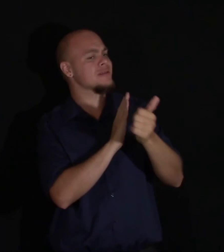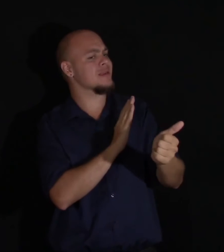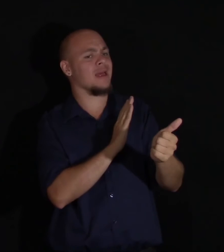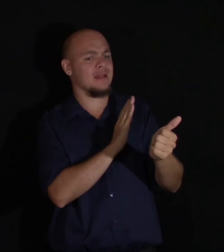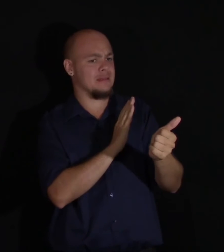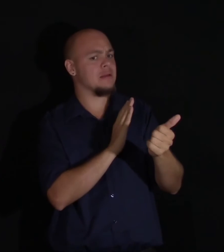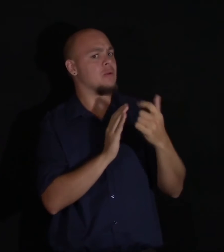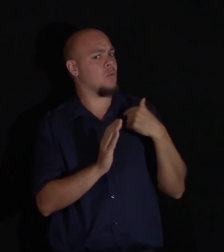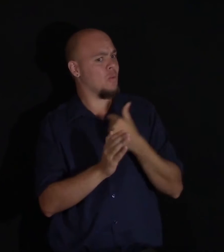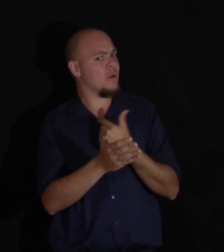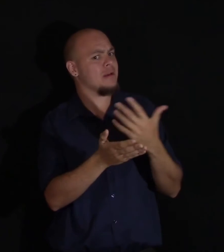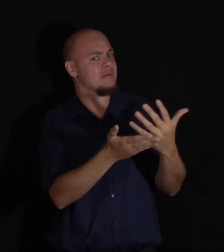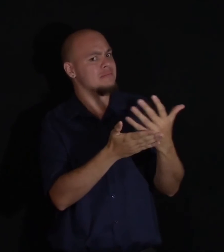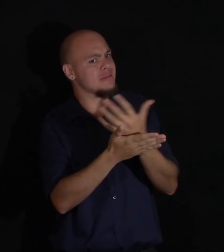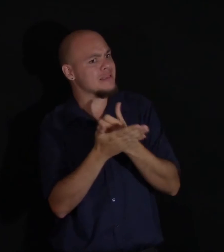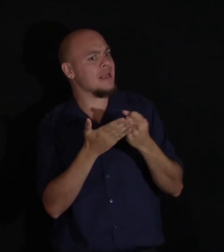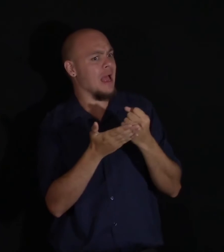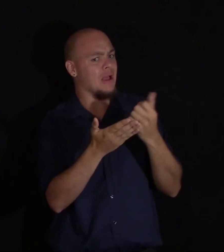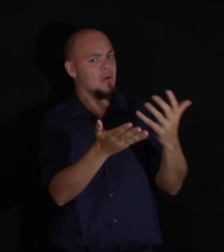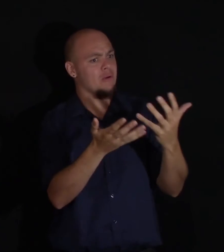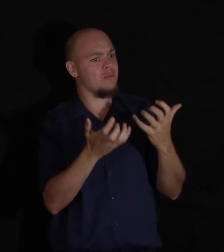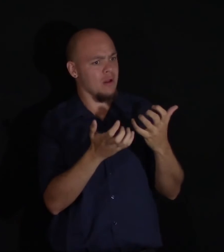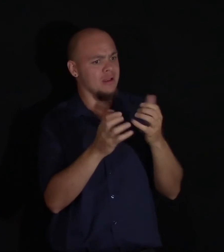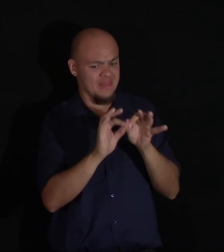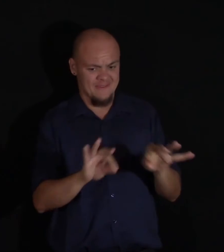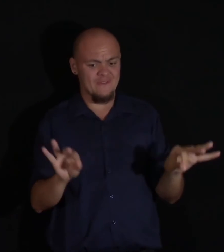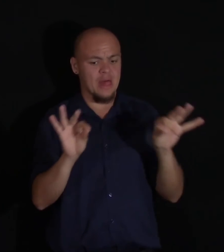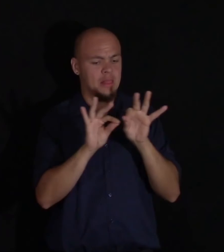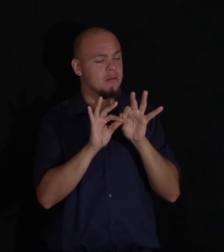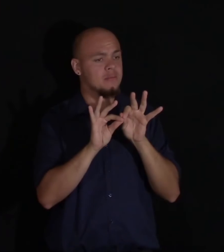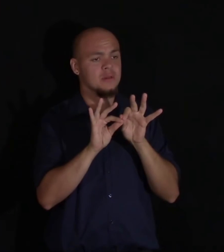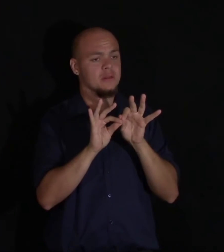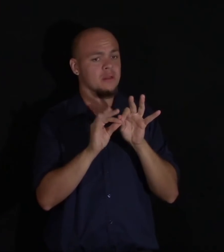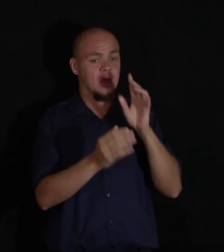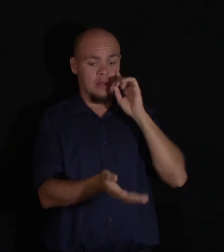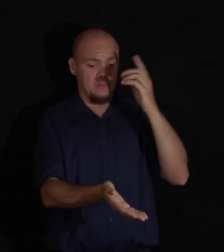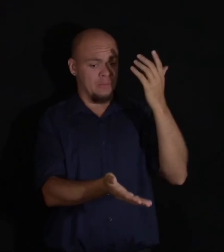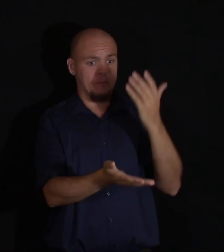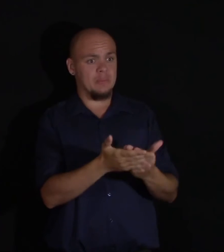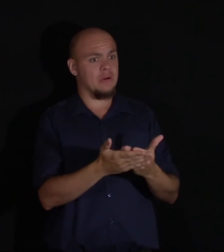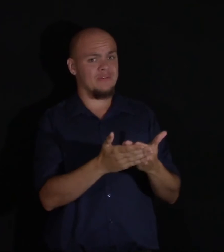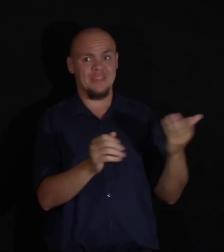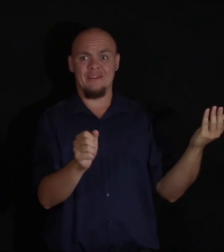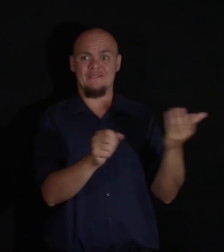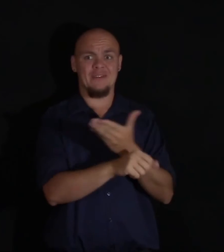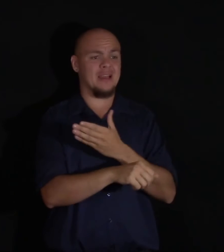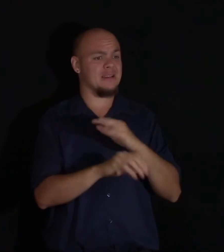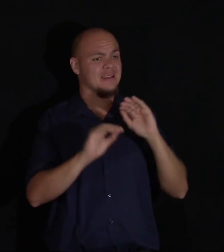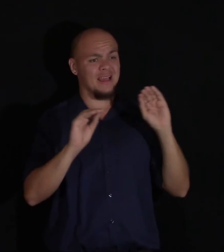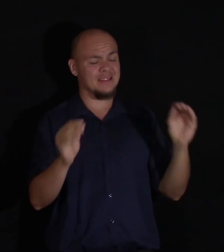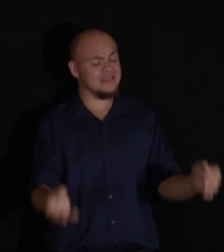highly desired and highly valuable to your employer. And there's no proof that they're even going to cut any jobs.